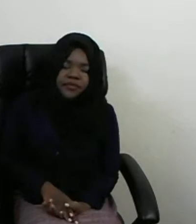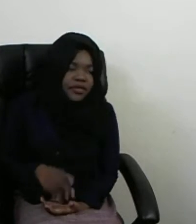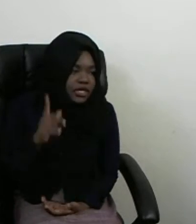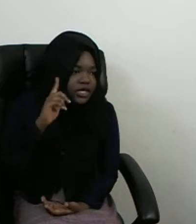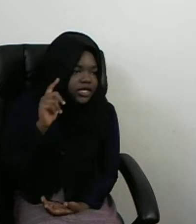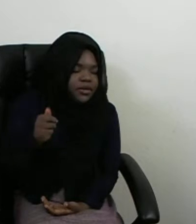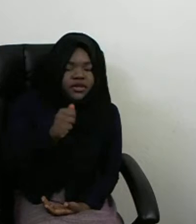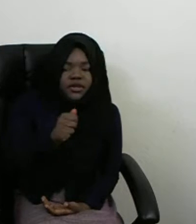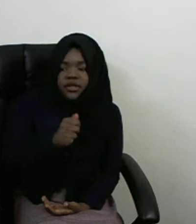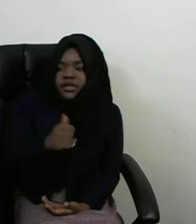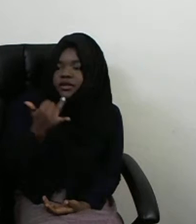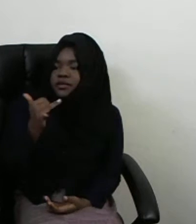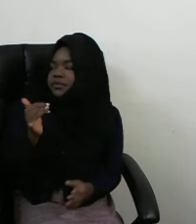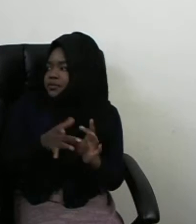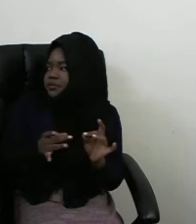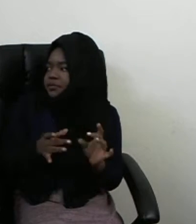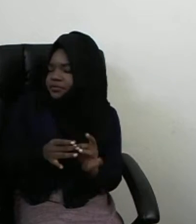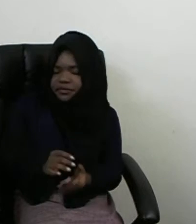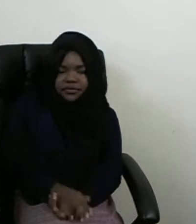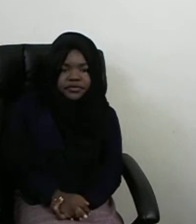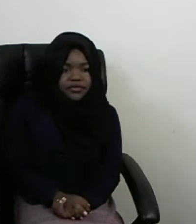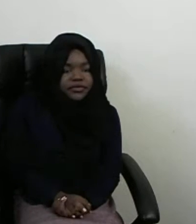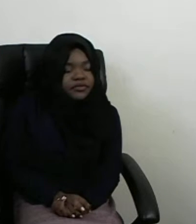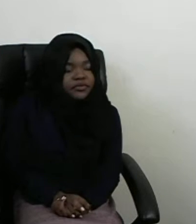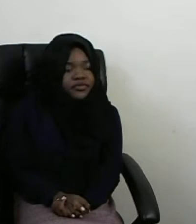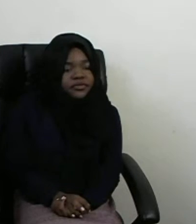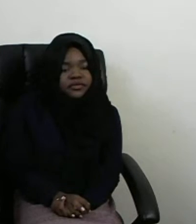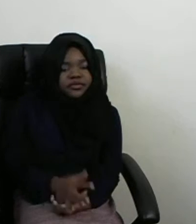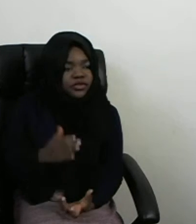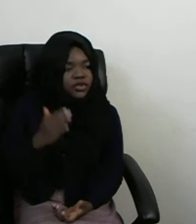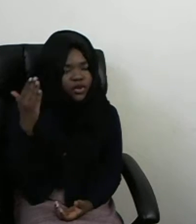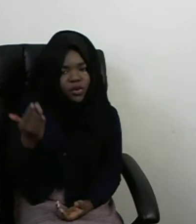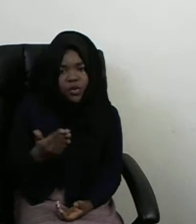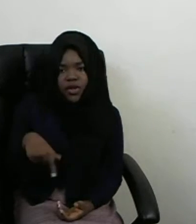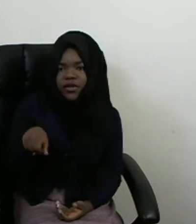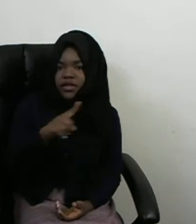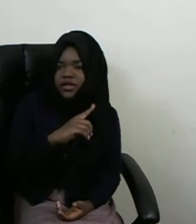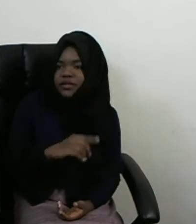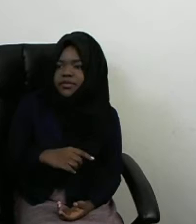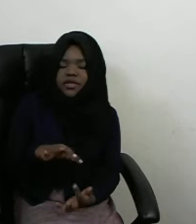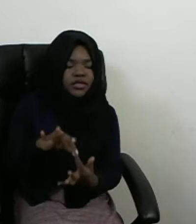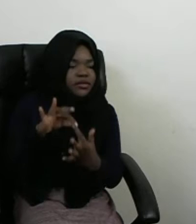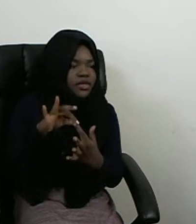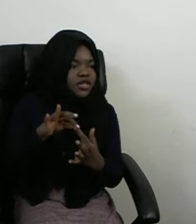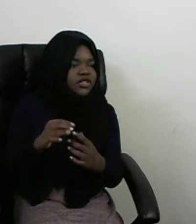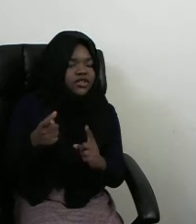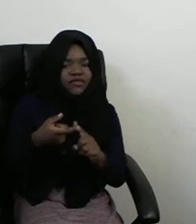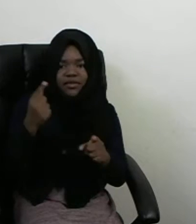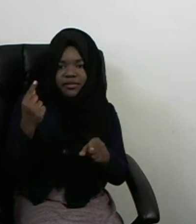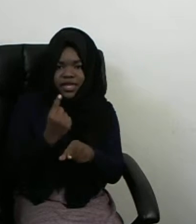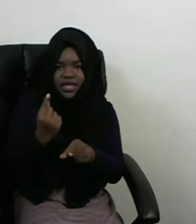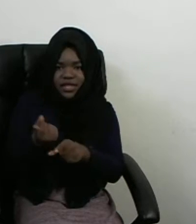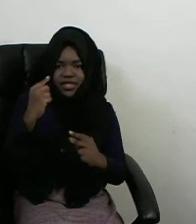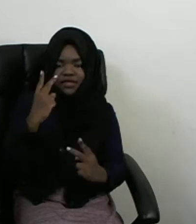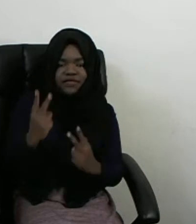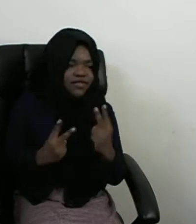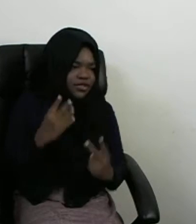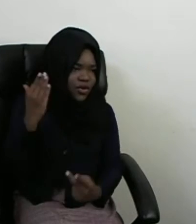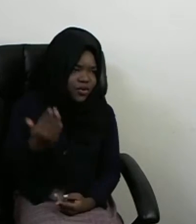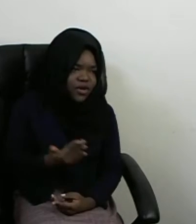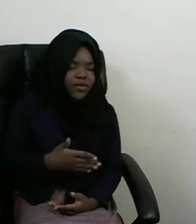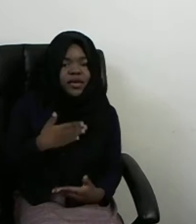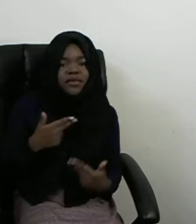Assalamu alaikum wa rahmatullah. I would like to welcome especially our guests from Ghana.